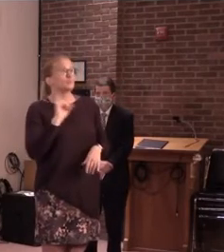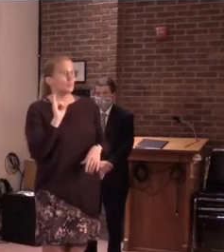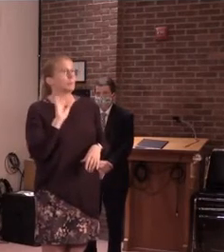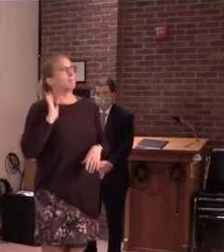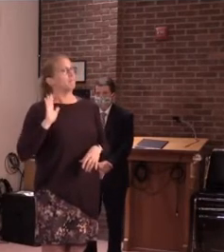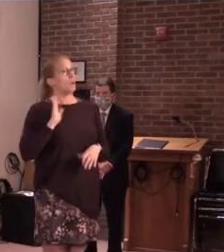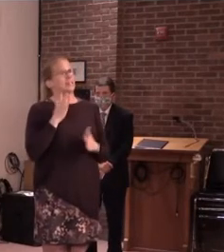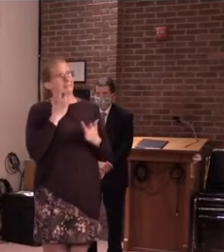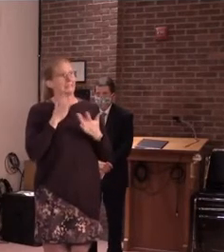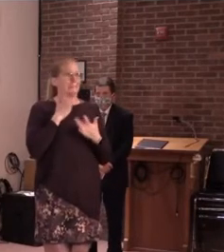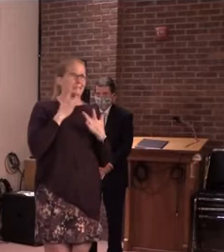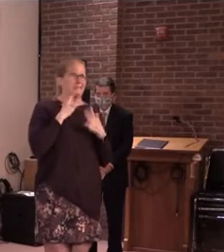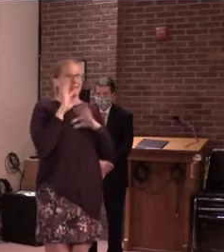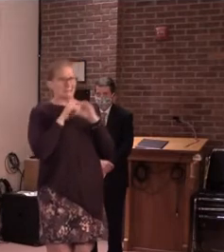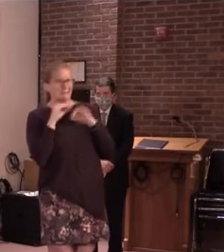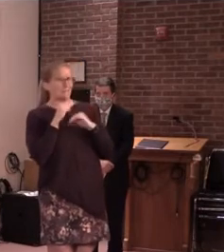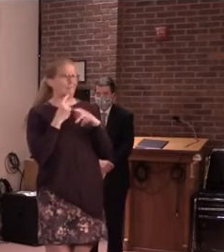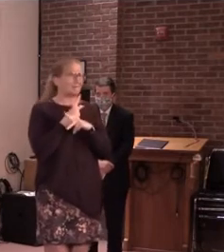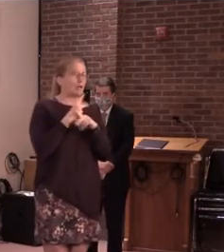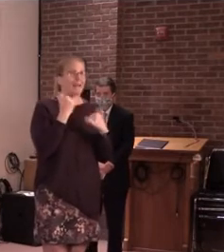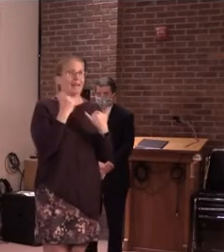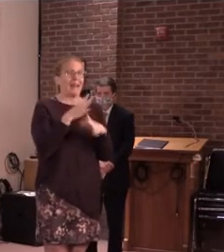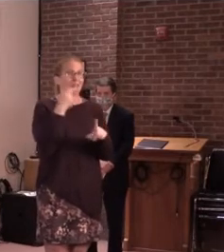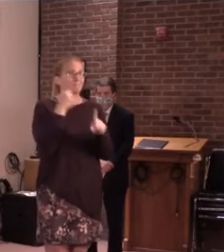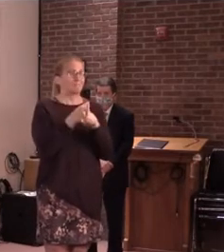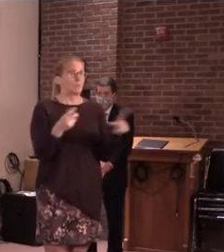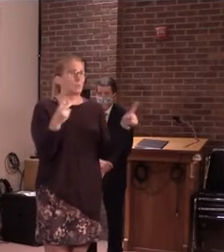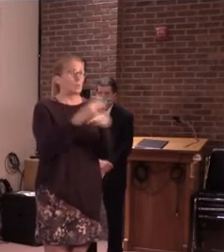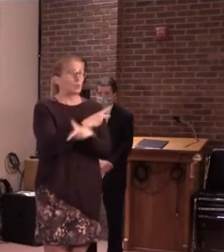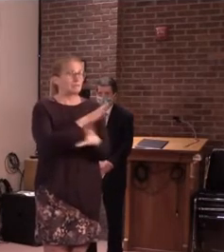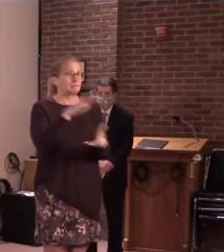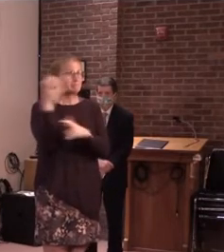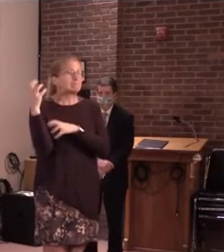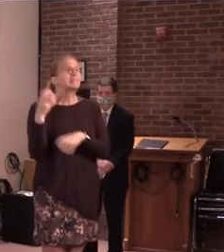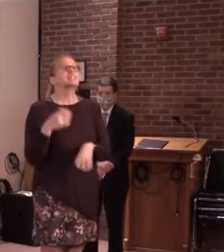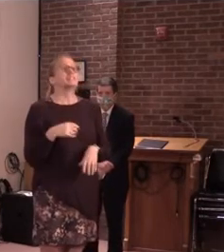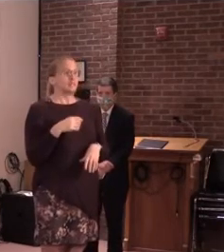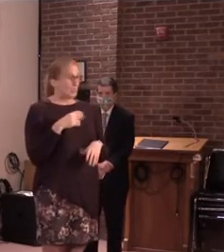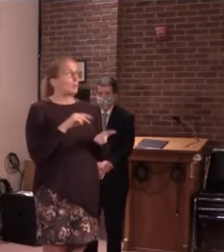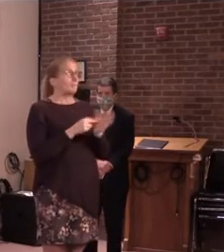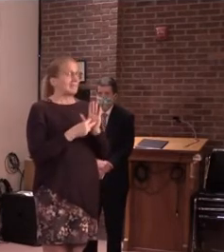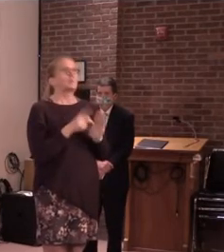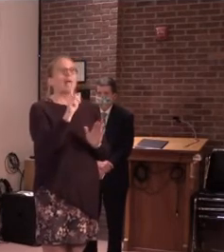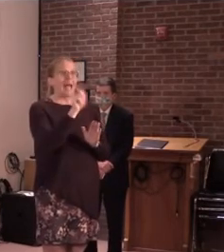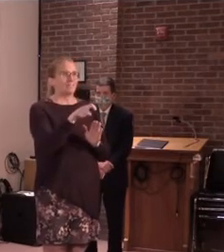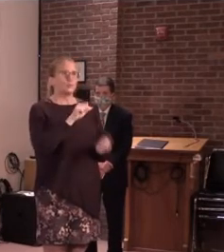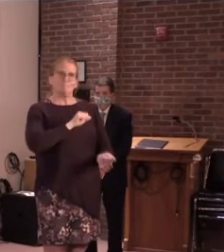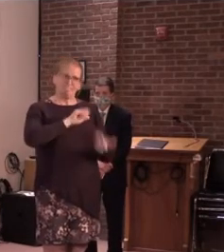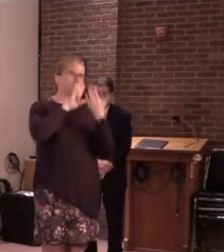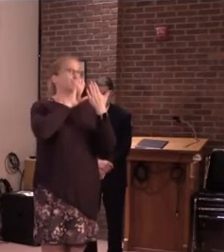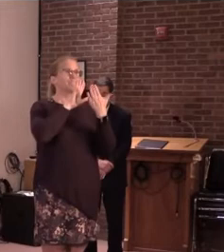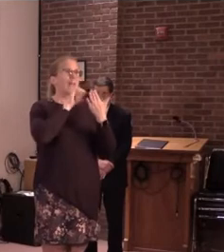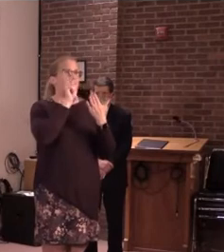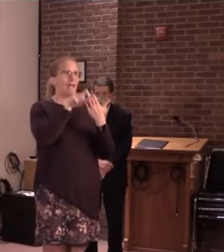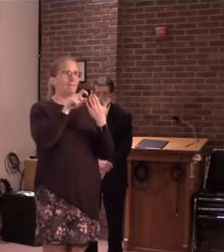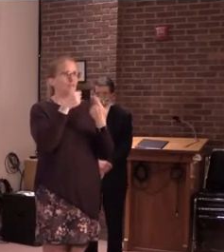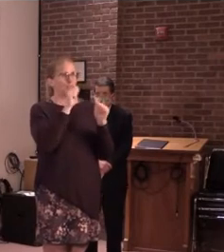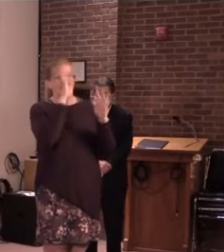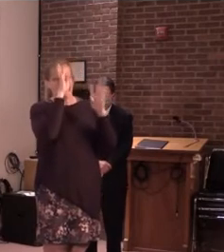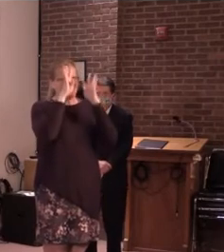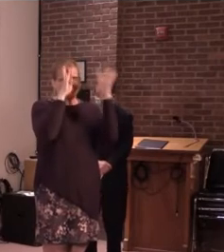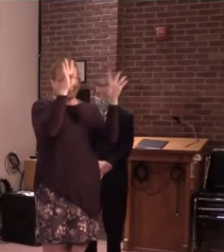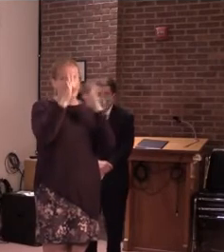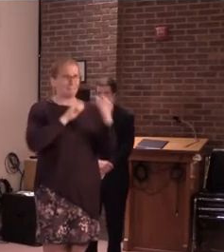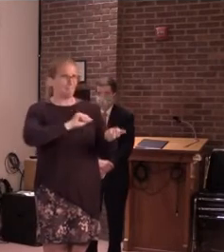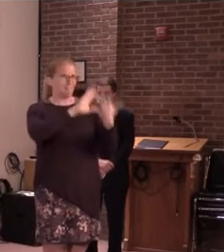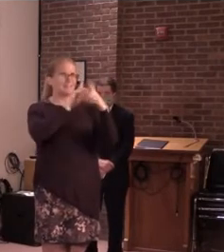spurs innovation, creativity, and a necessity to do things differently. We learned that during Irene, and we're certainly going to learn